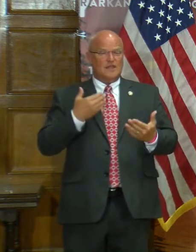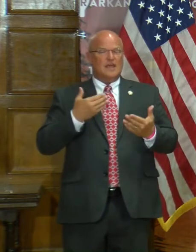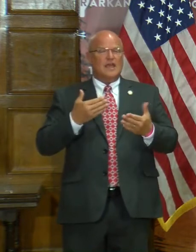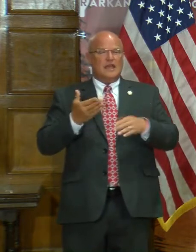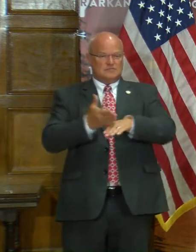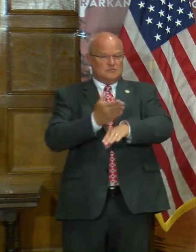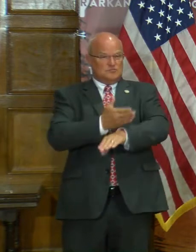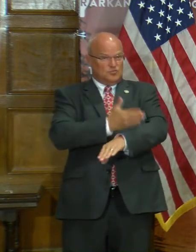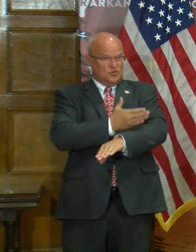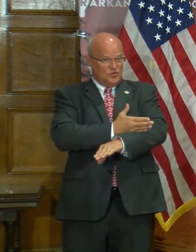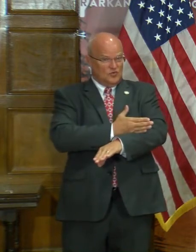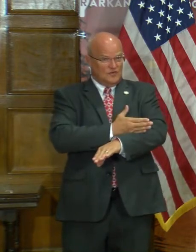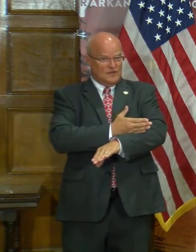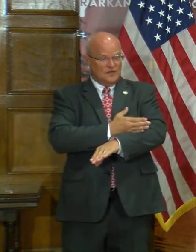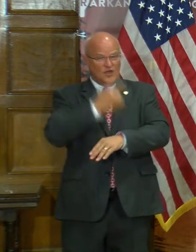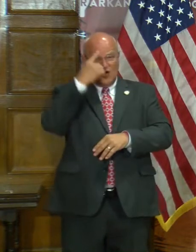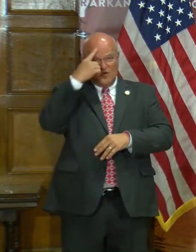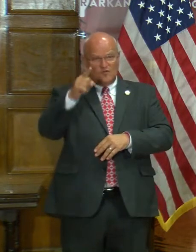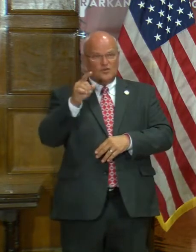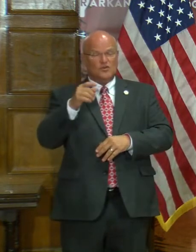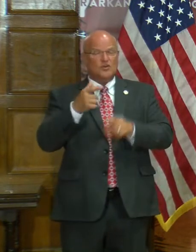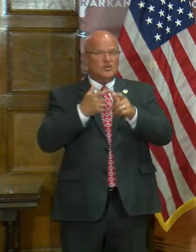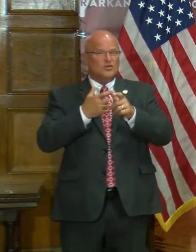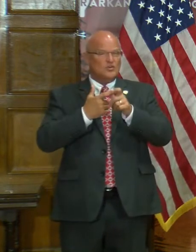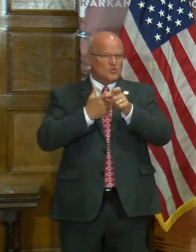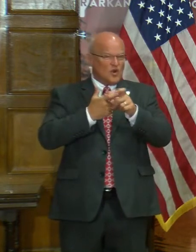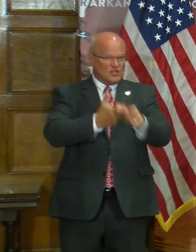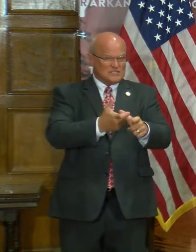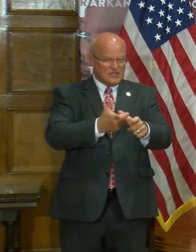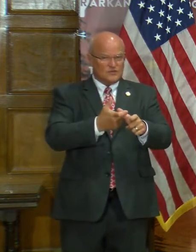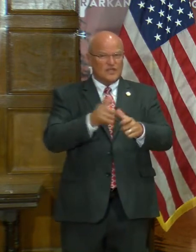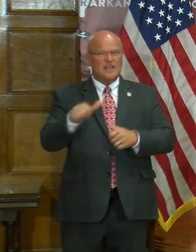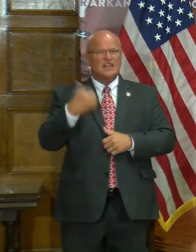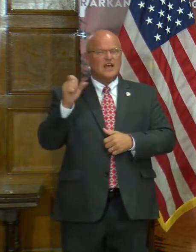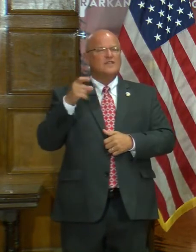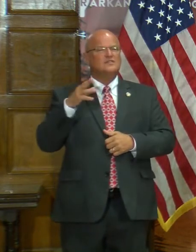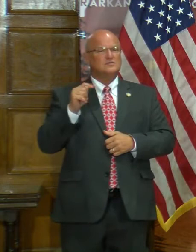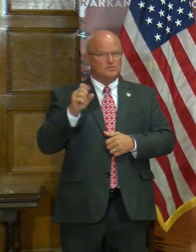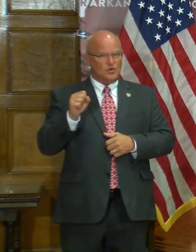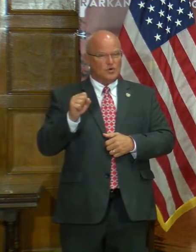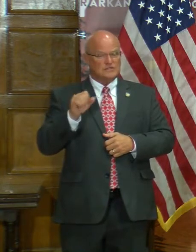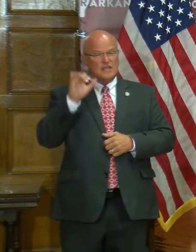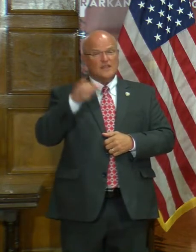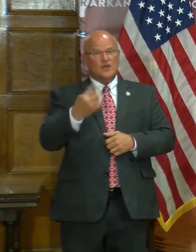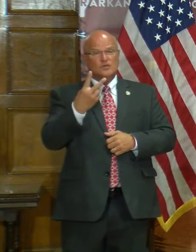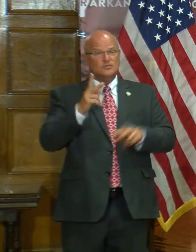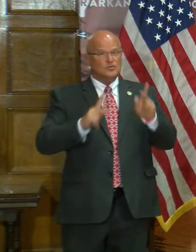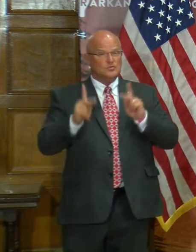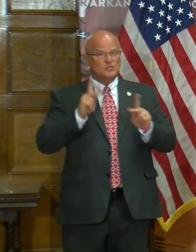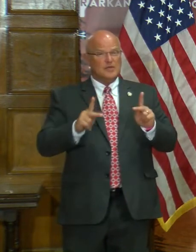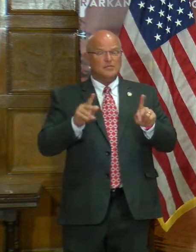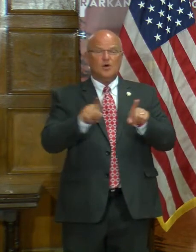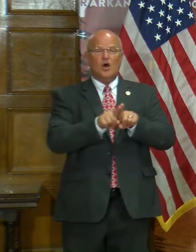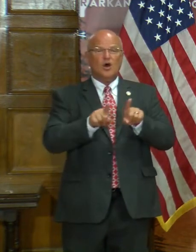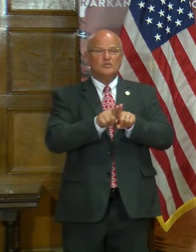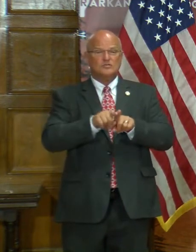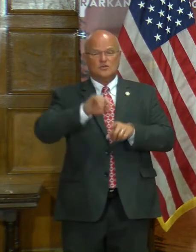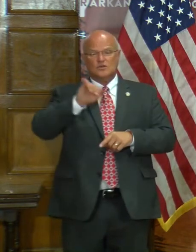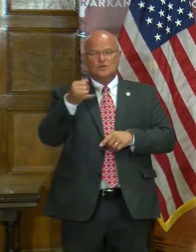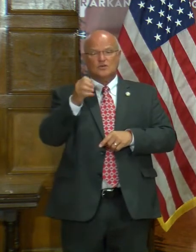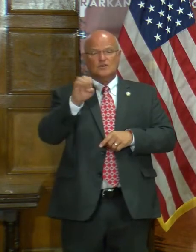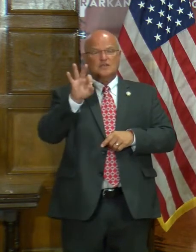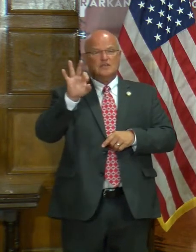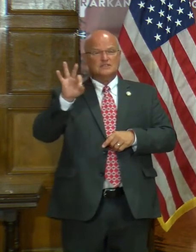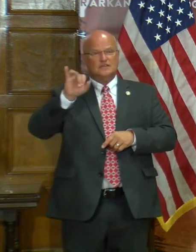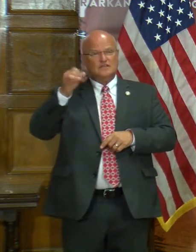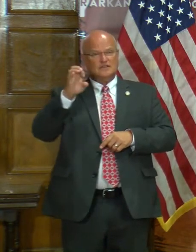guidelines already for cross country and other sports, and those two people have been awesome, and that's Jeff